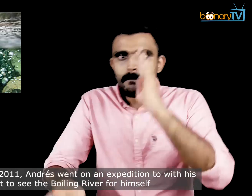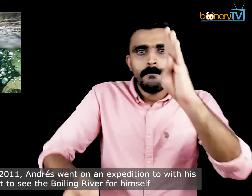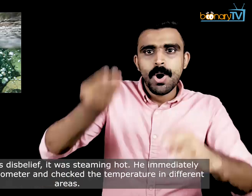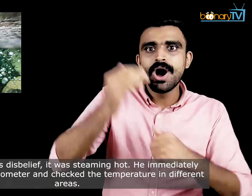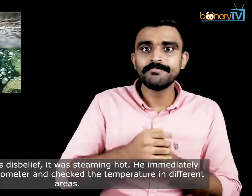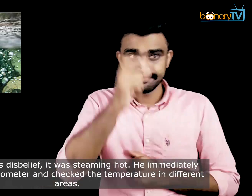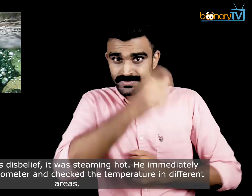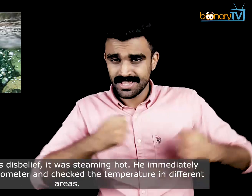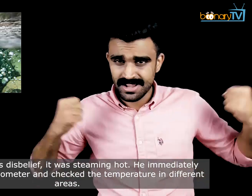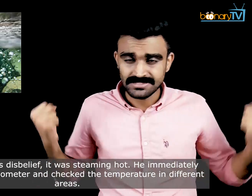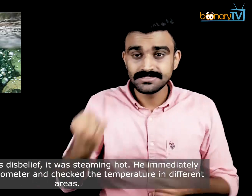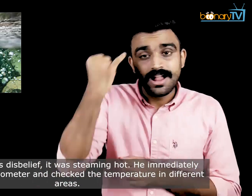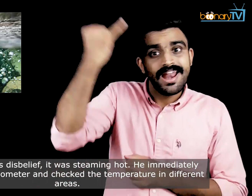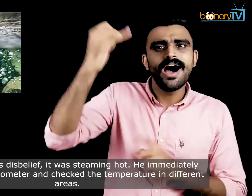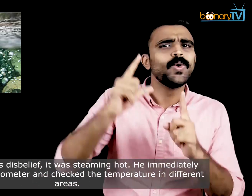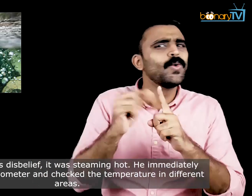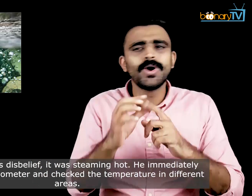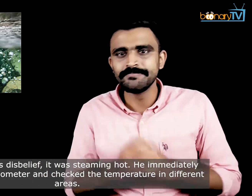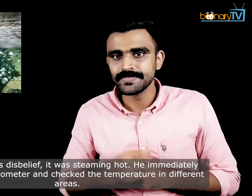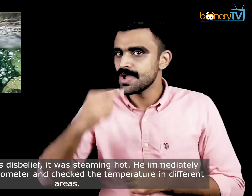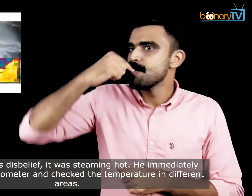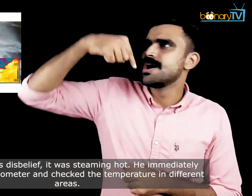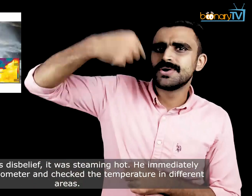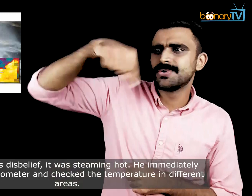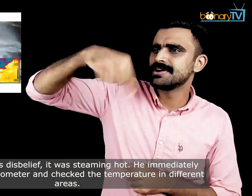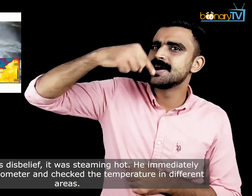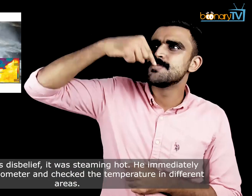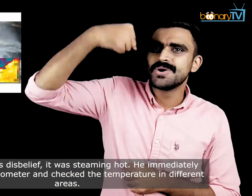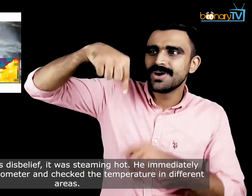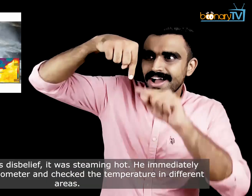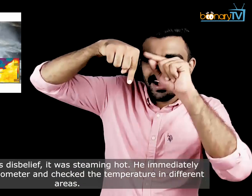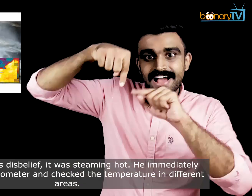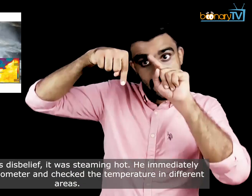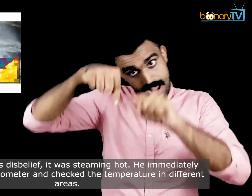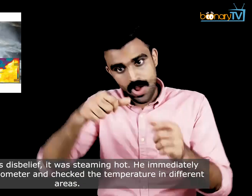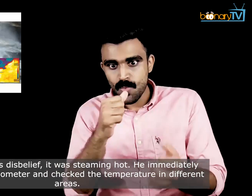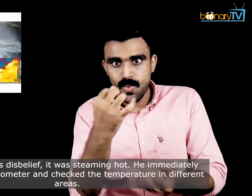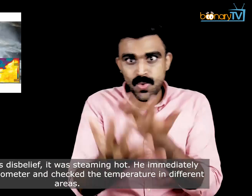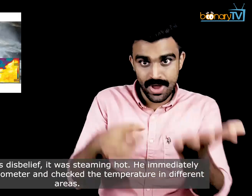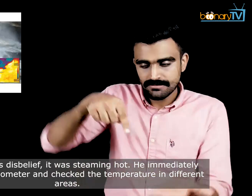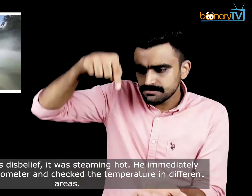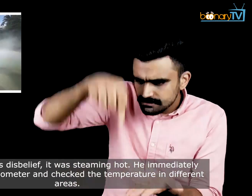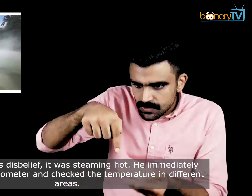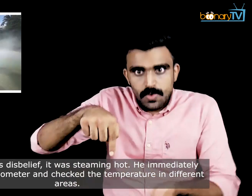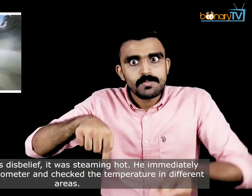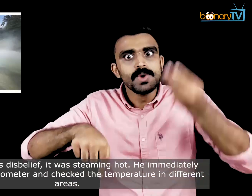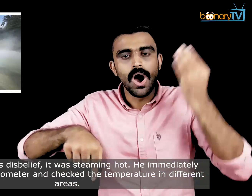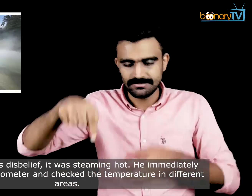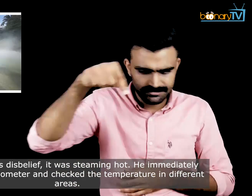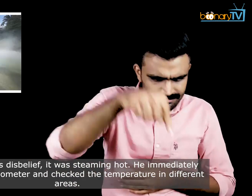And much to his disbelief, it was steaming hot. He immediately grabbed a thermometer and checked the temperature in